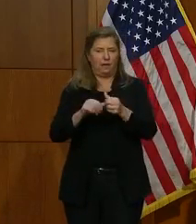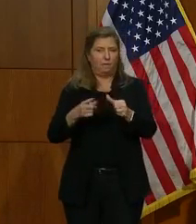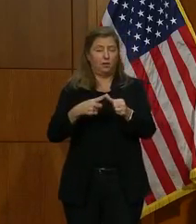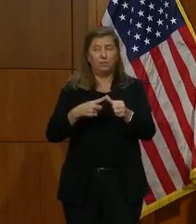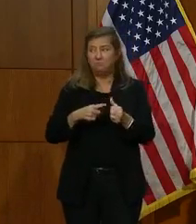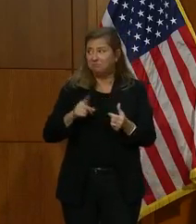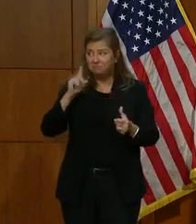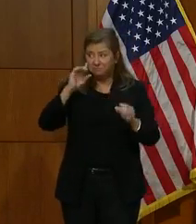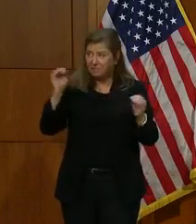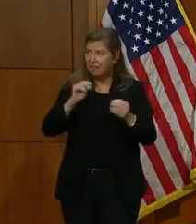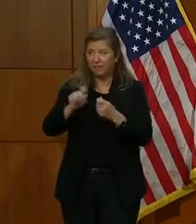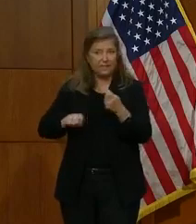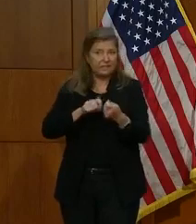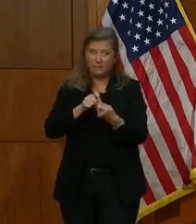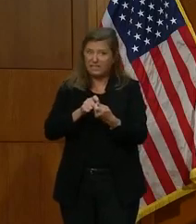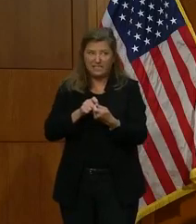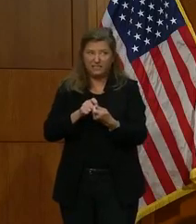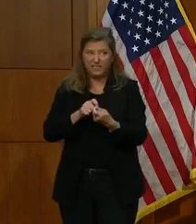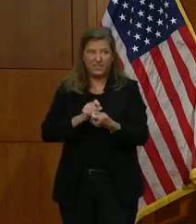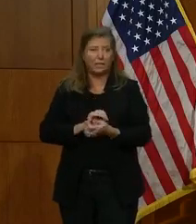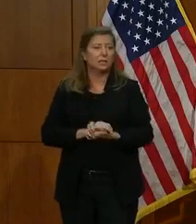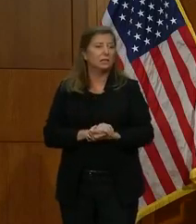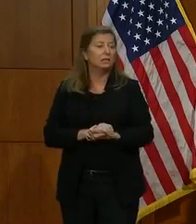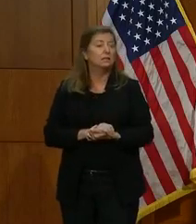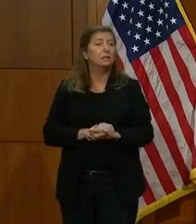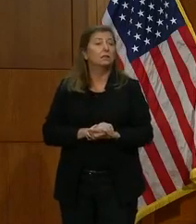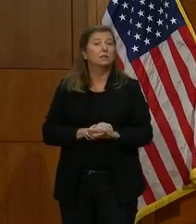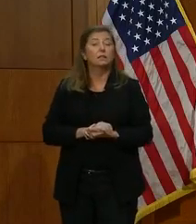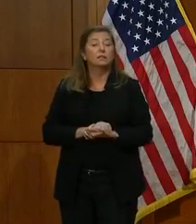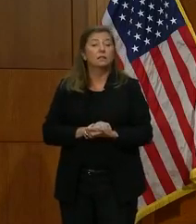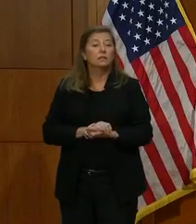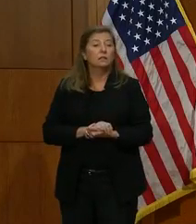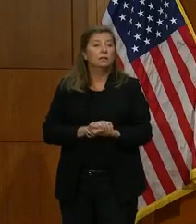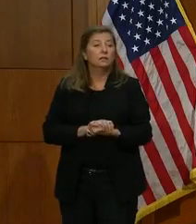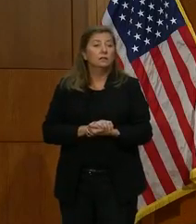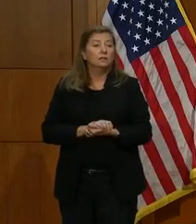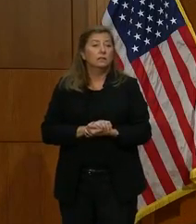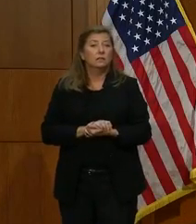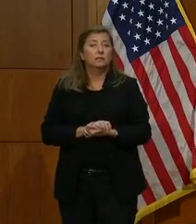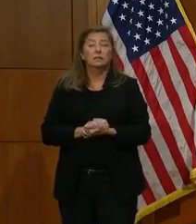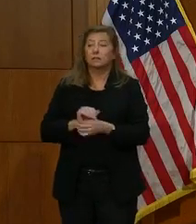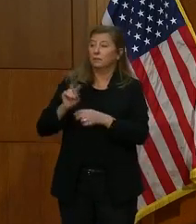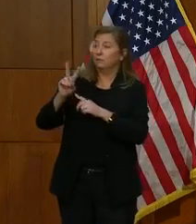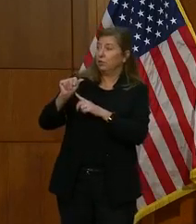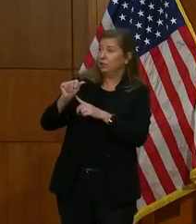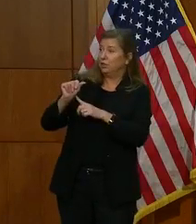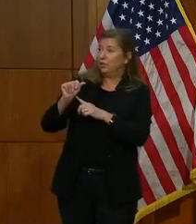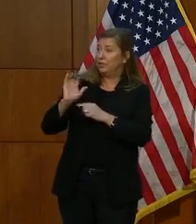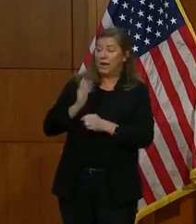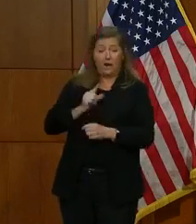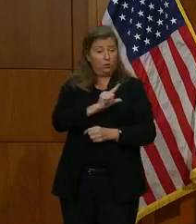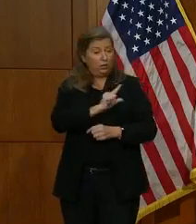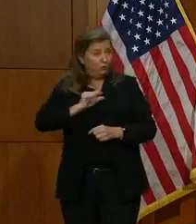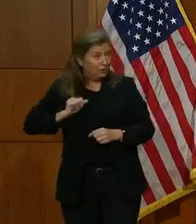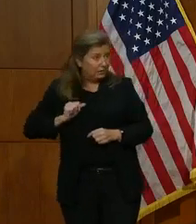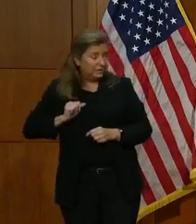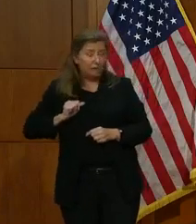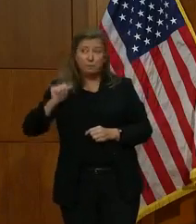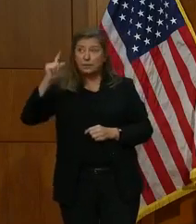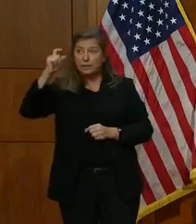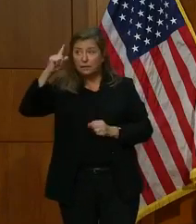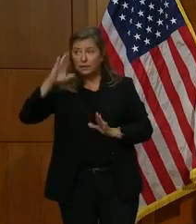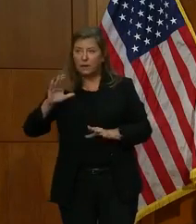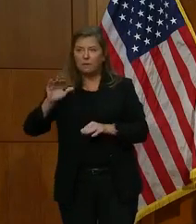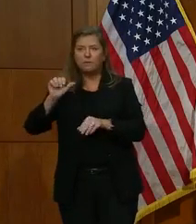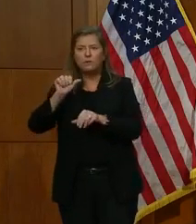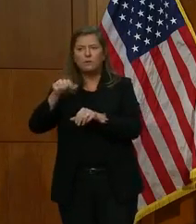aware of anything specific. I think that the great thing about Virginia, the General Assembly, and the governor working